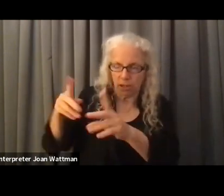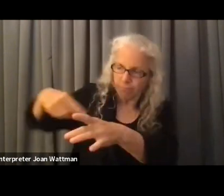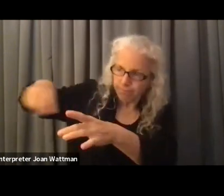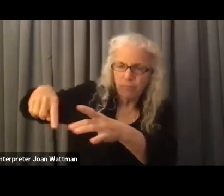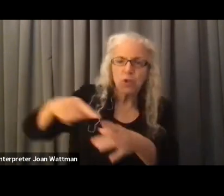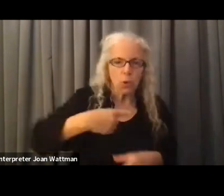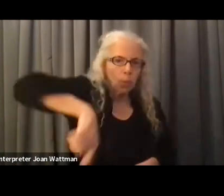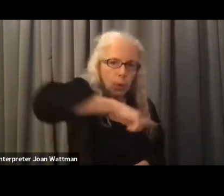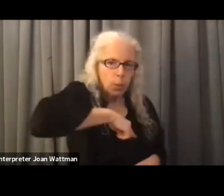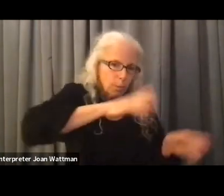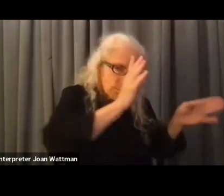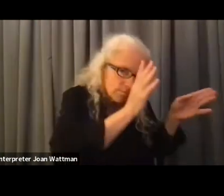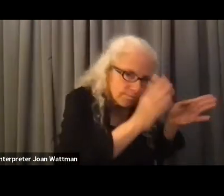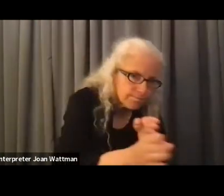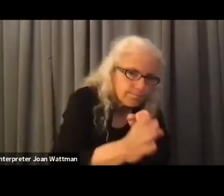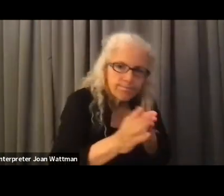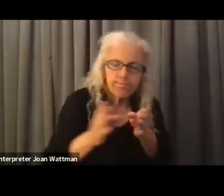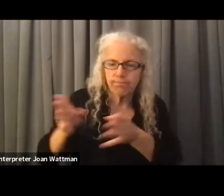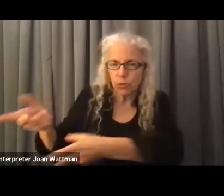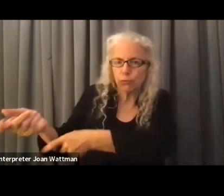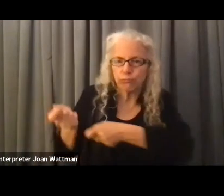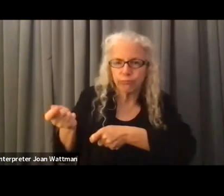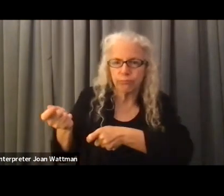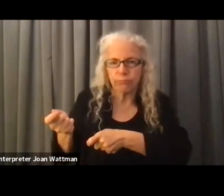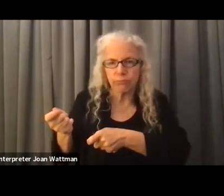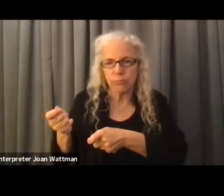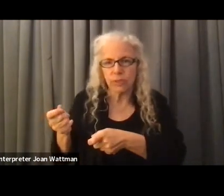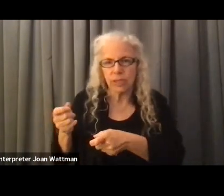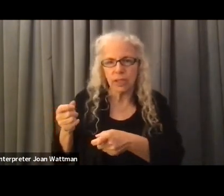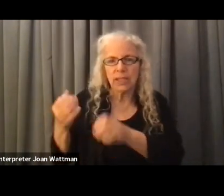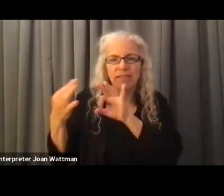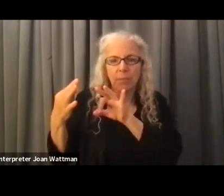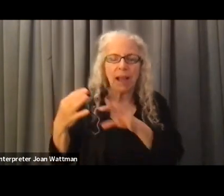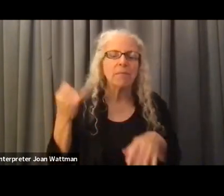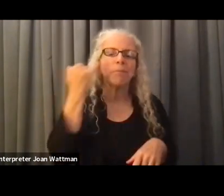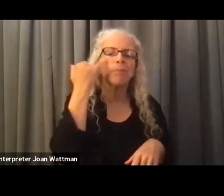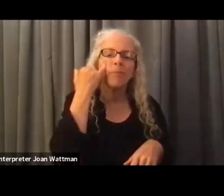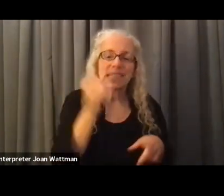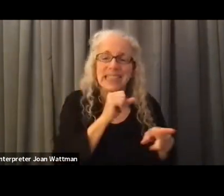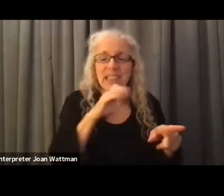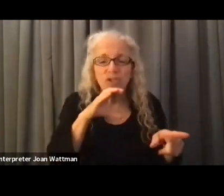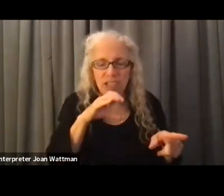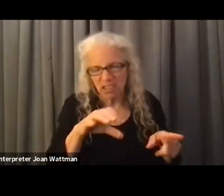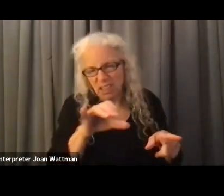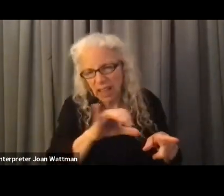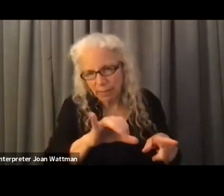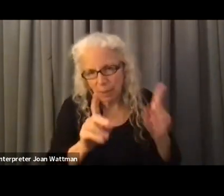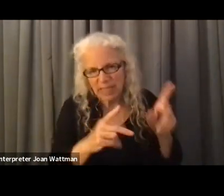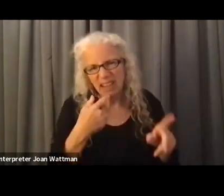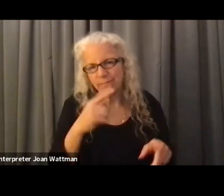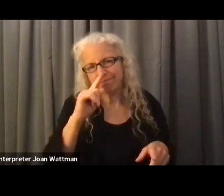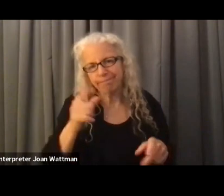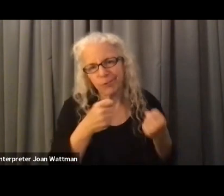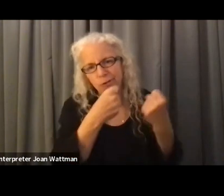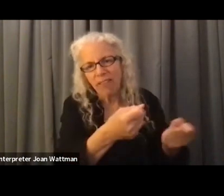planning to get their feedback. And if we don't get a lot of senior citizens because it's in the evening, we would need to maybe go out to